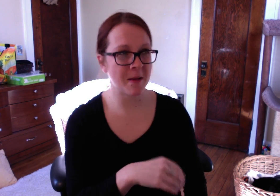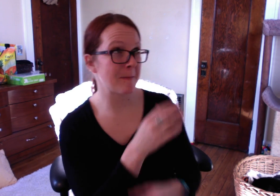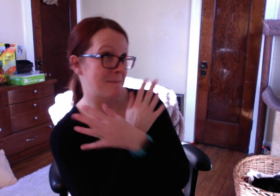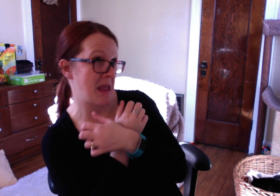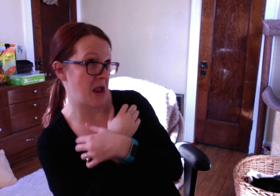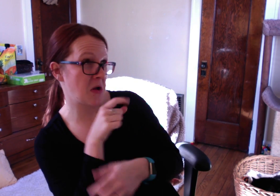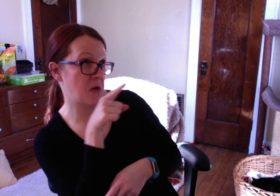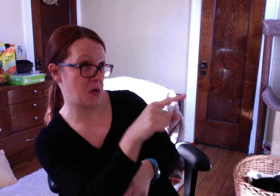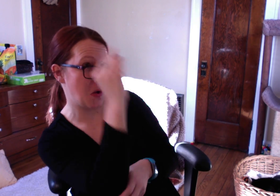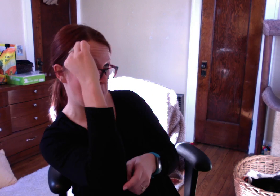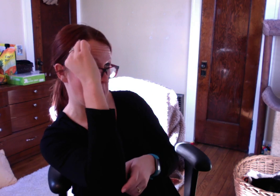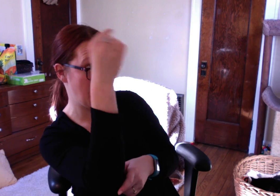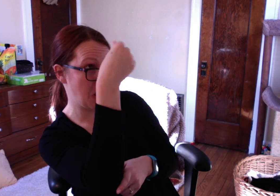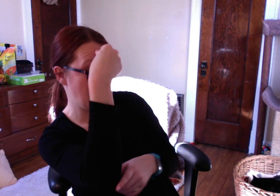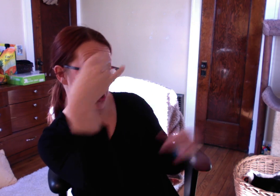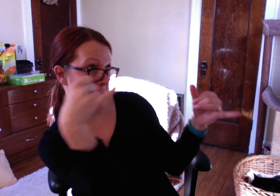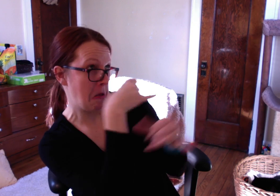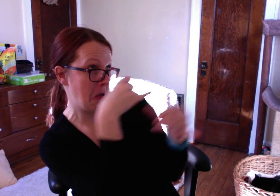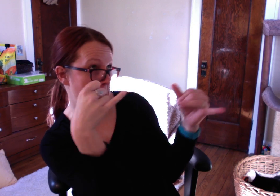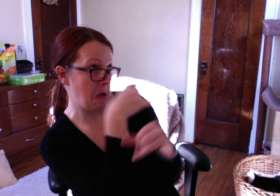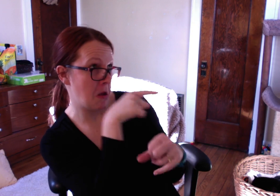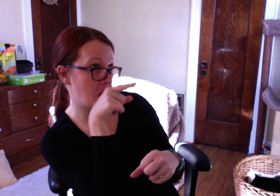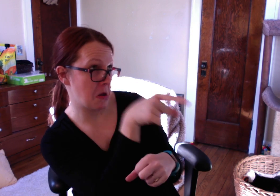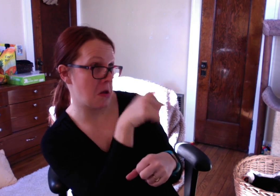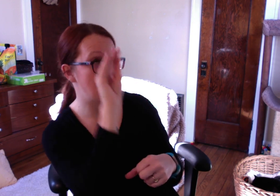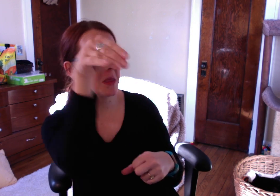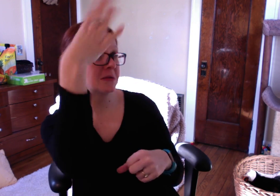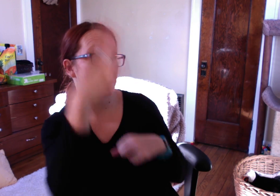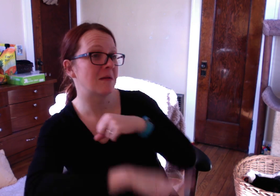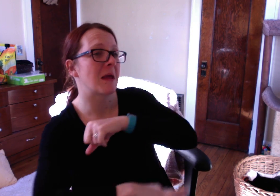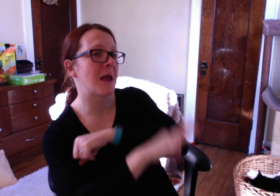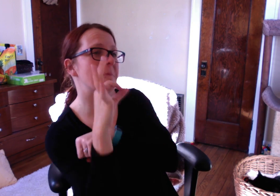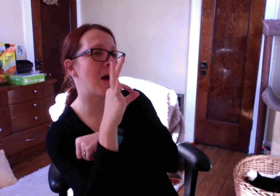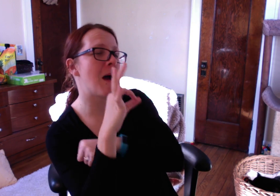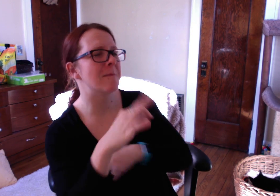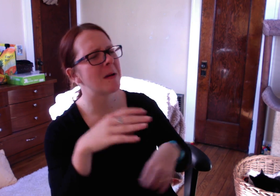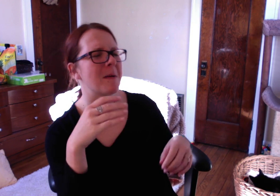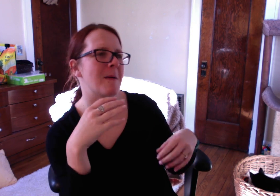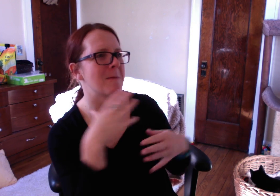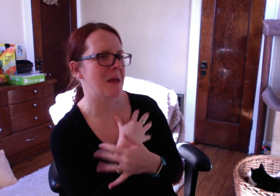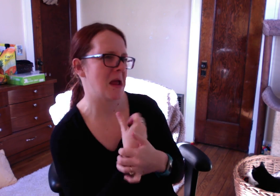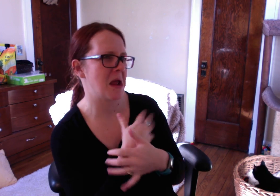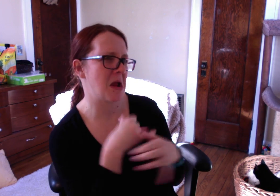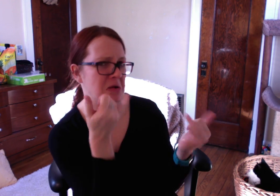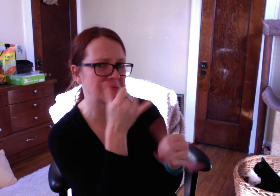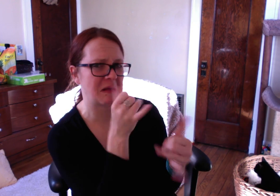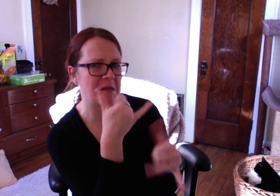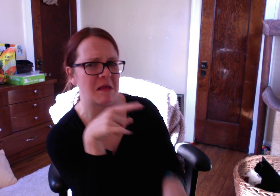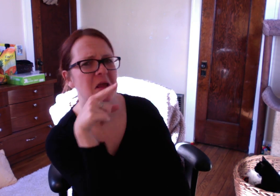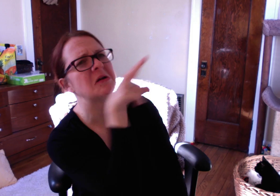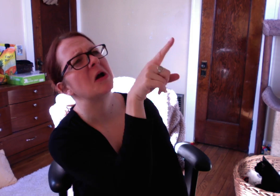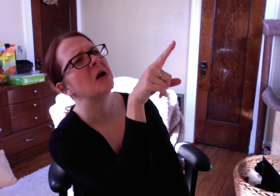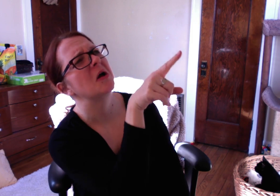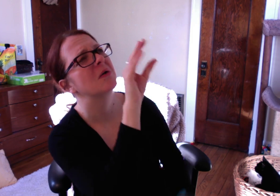Bear is foolish, the sun came up. Bear is silly, the sun came up. Bear